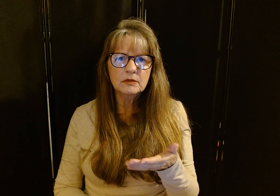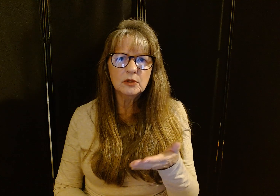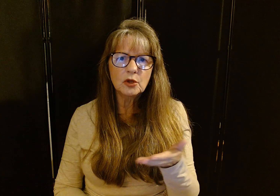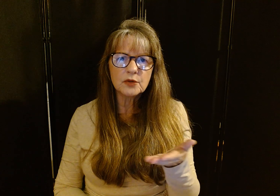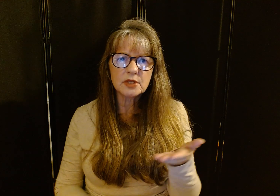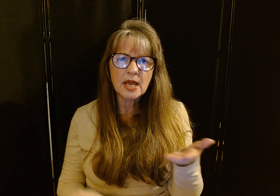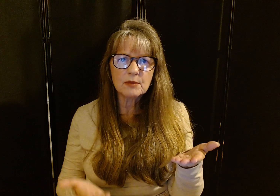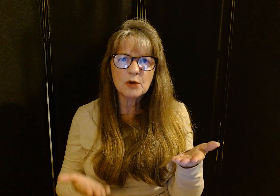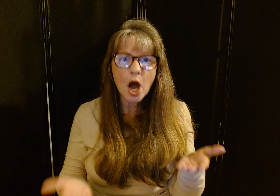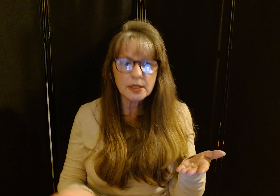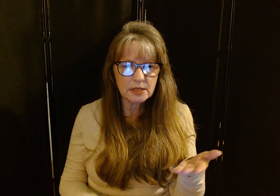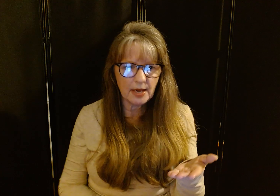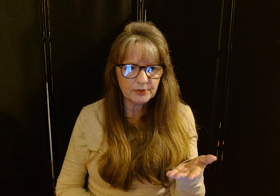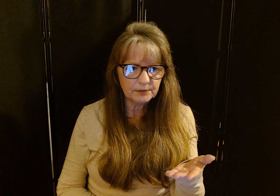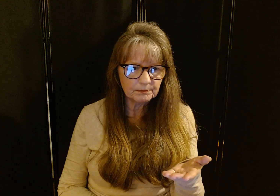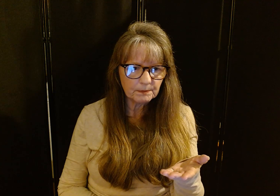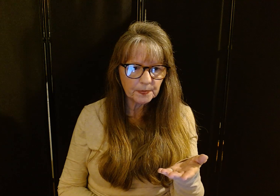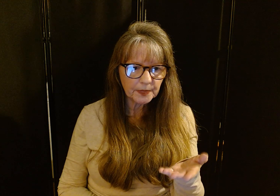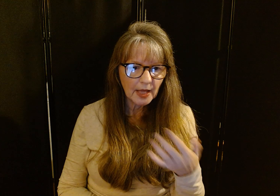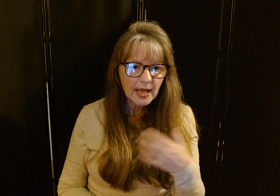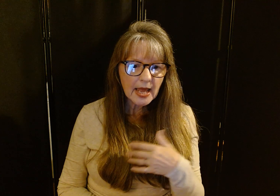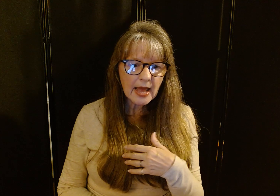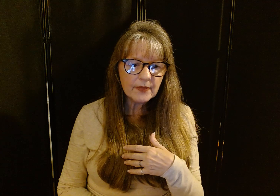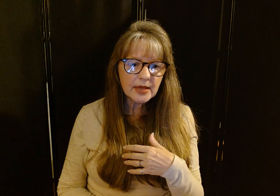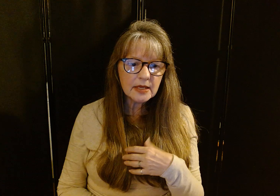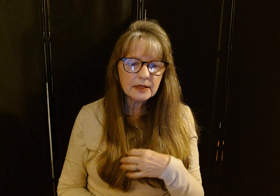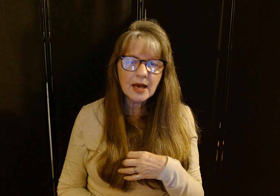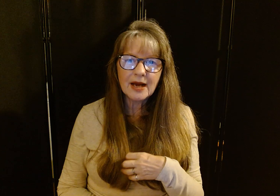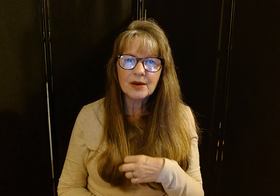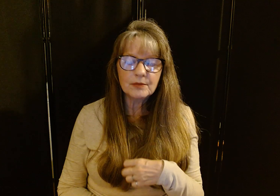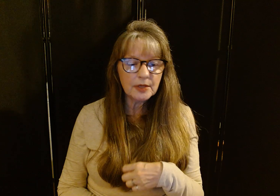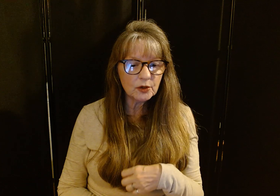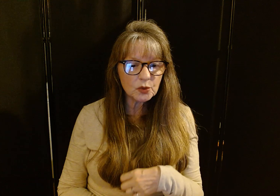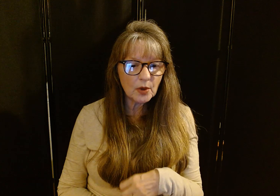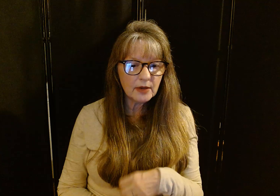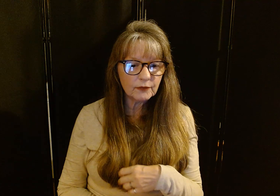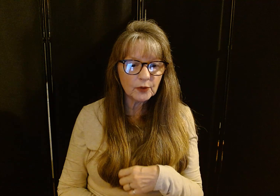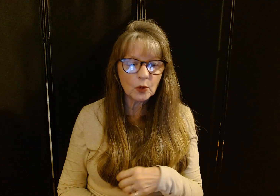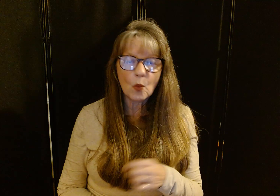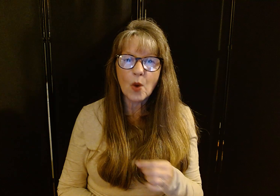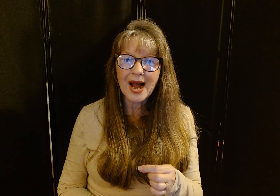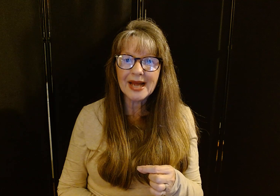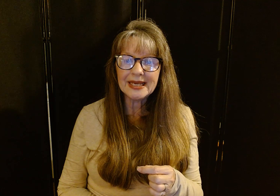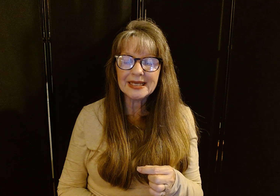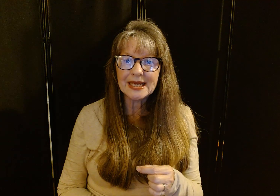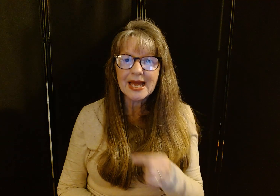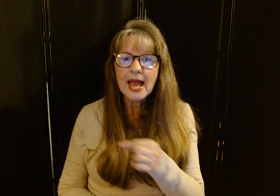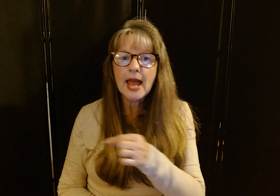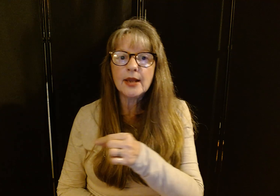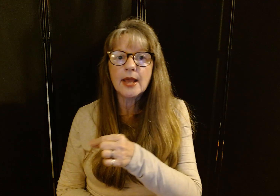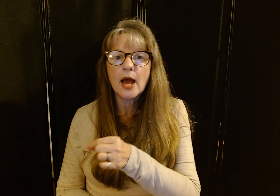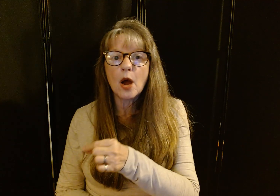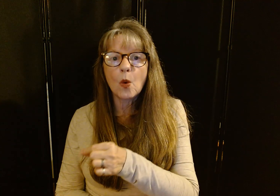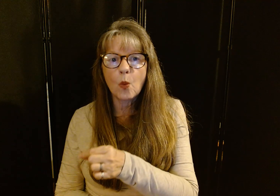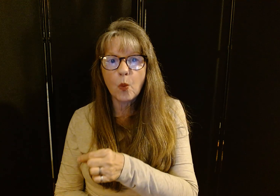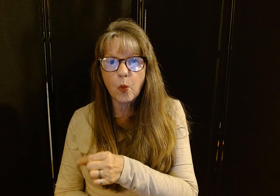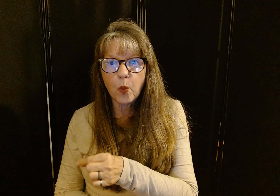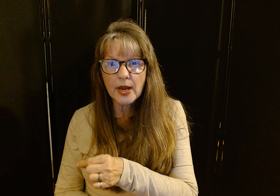the same concept. And then here's one for wind and